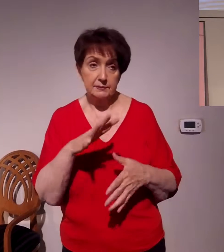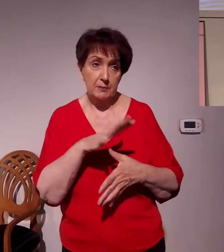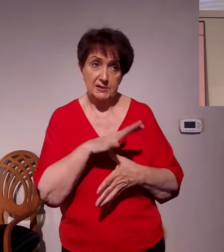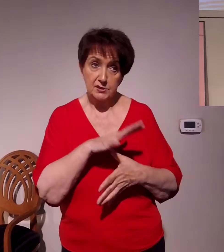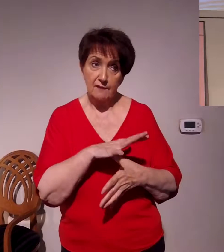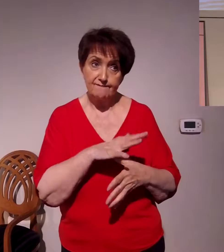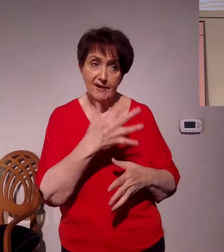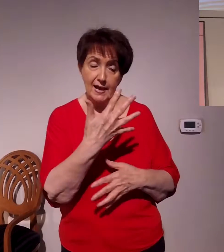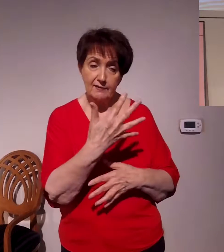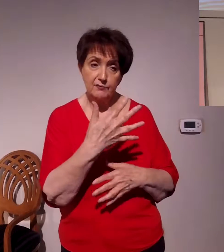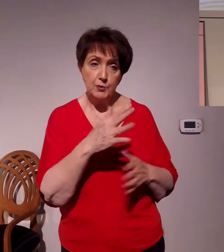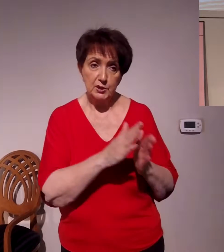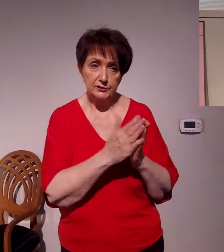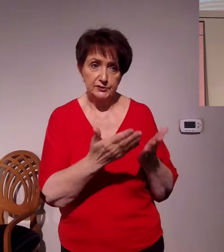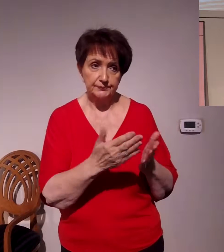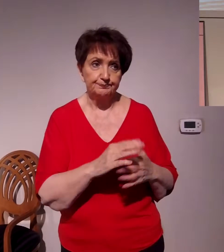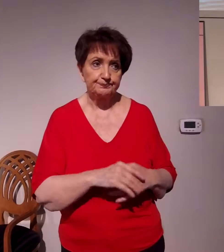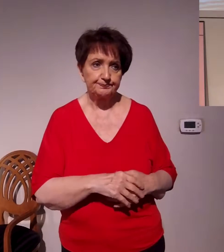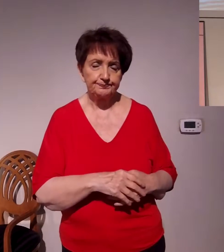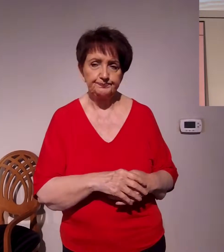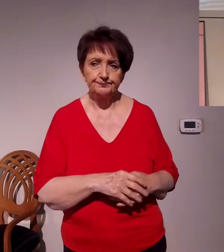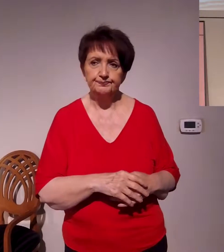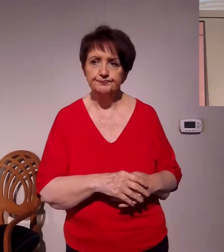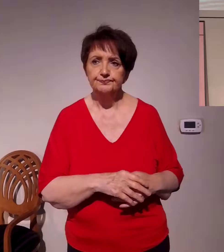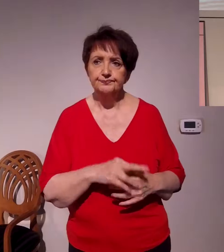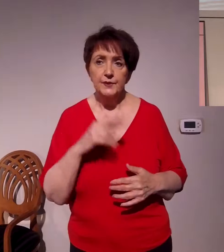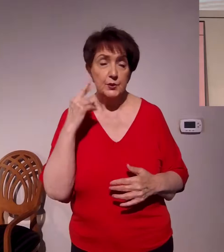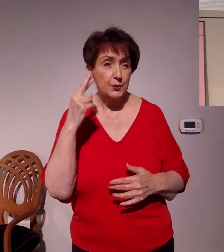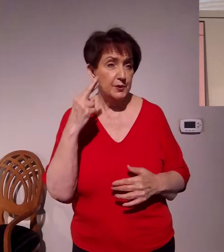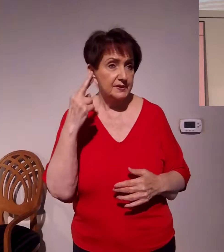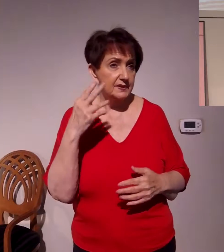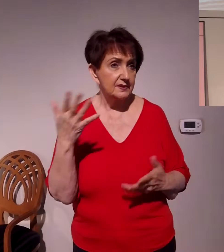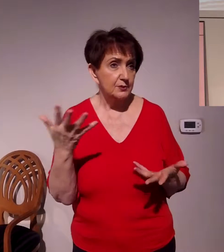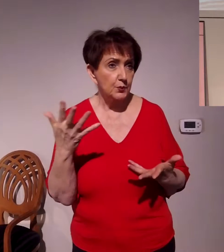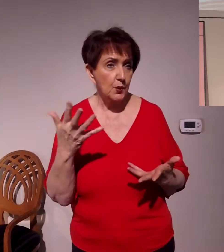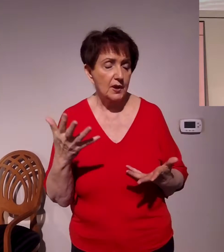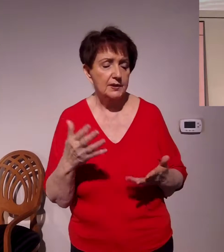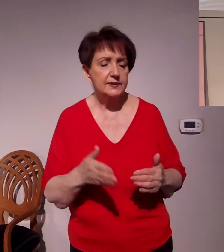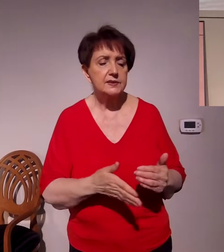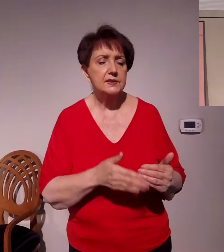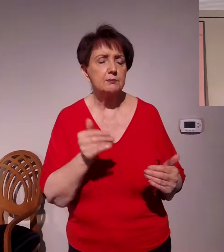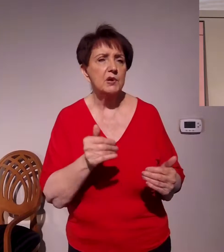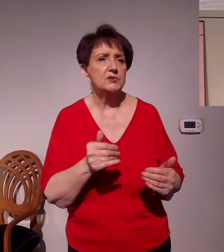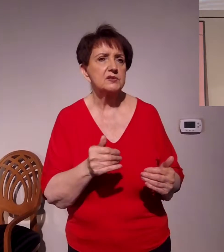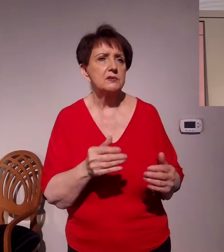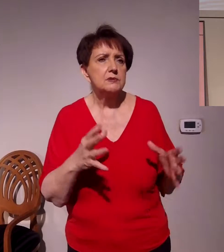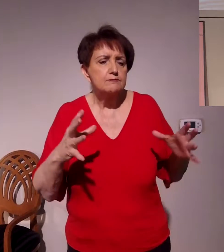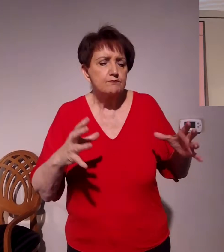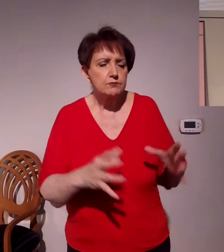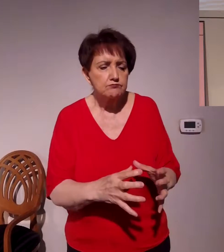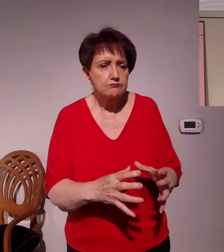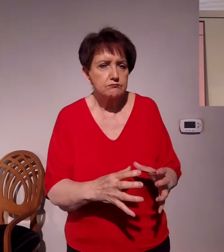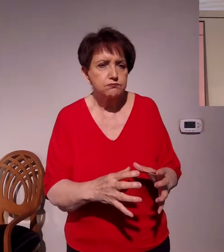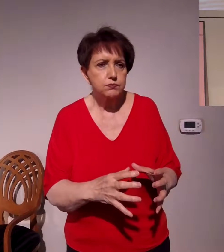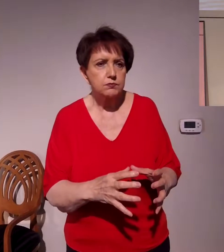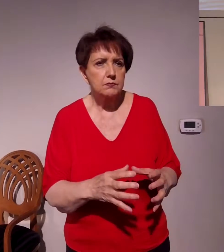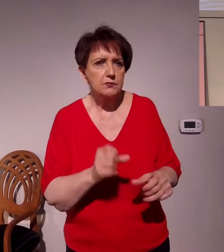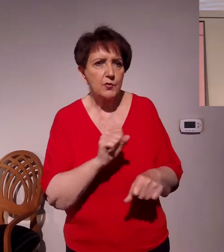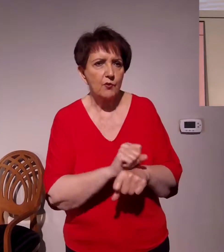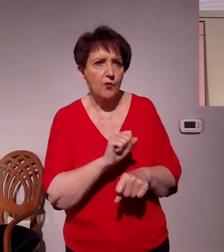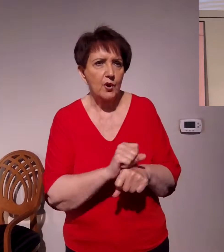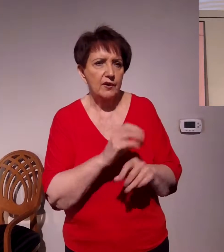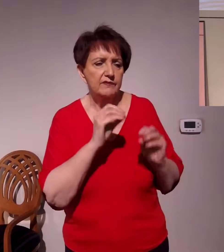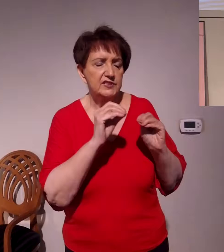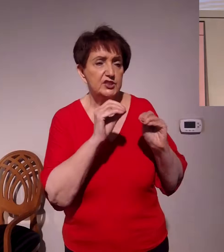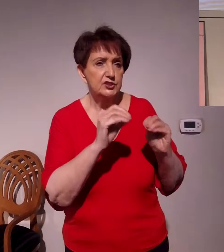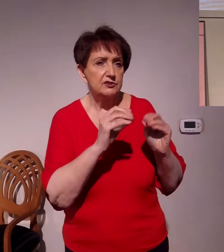5. And the reason being is this is the most collected work of the teachings of Jesus that Ernest